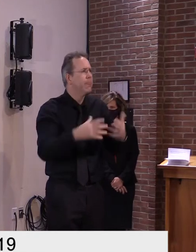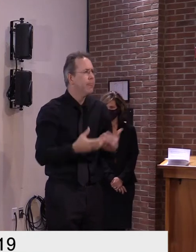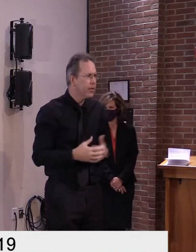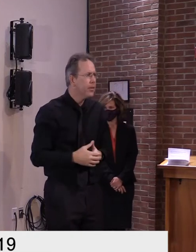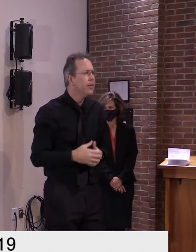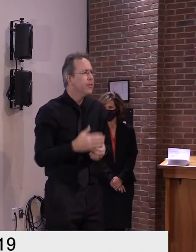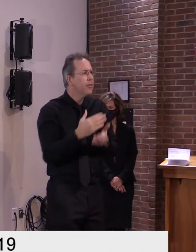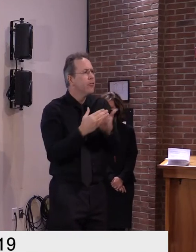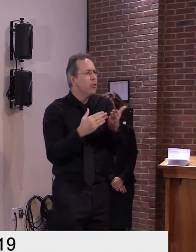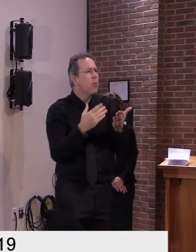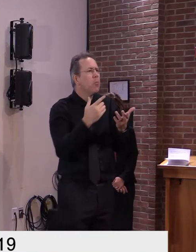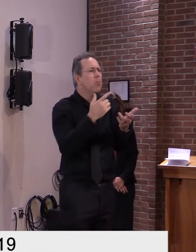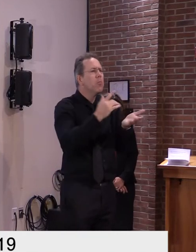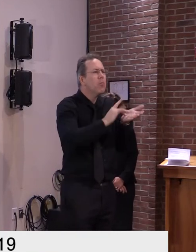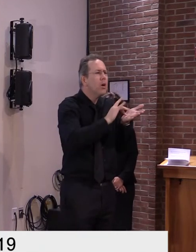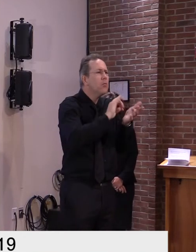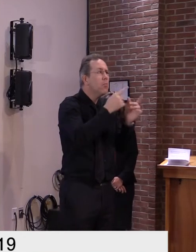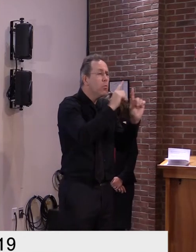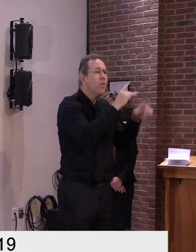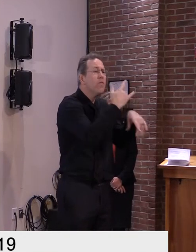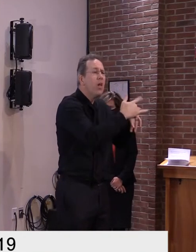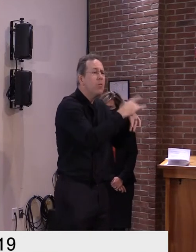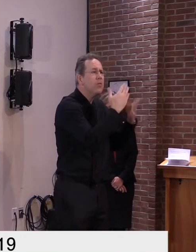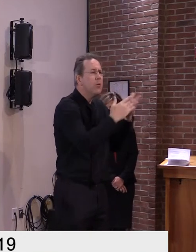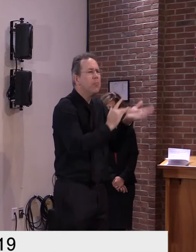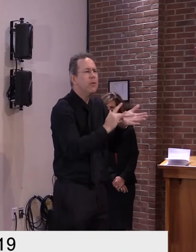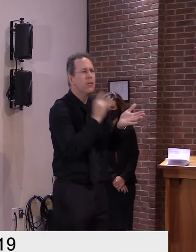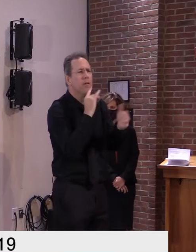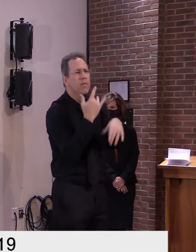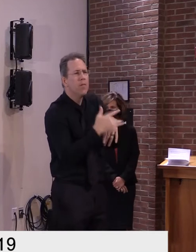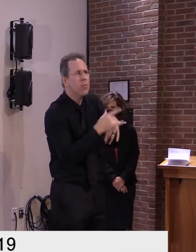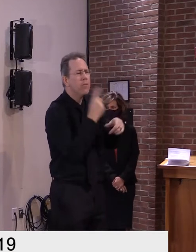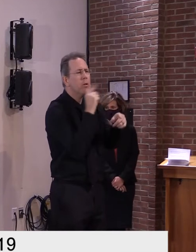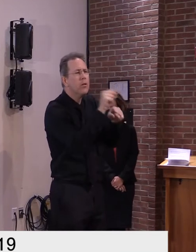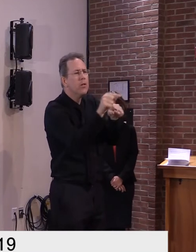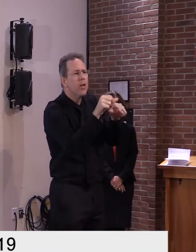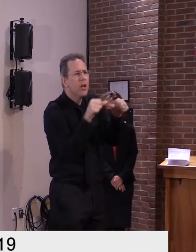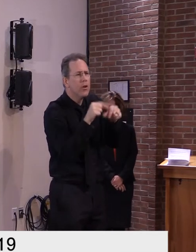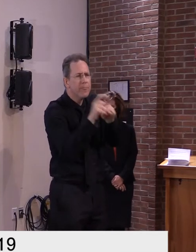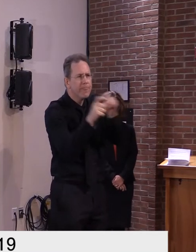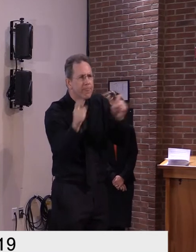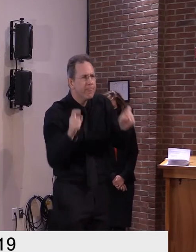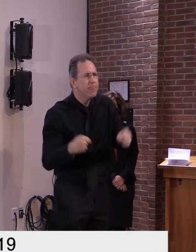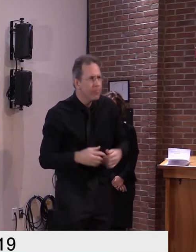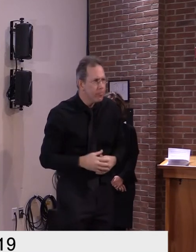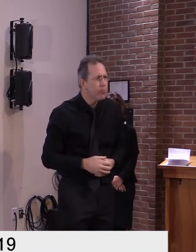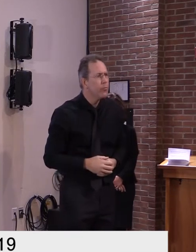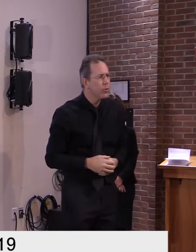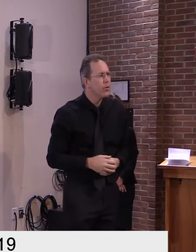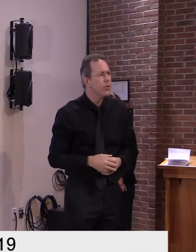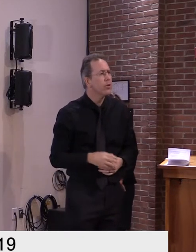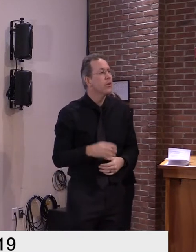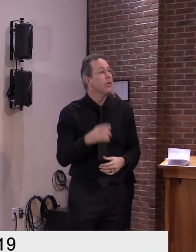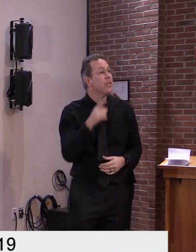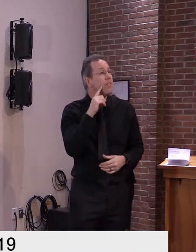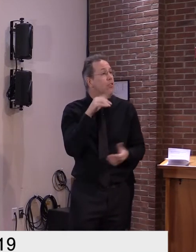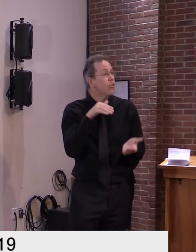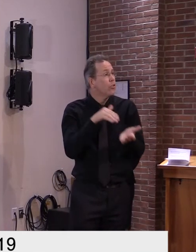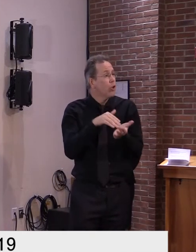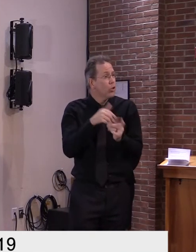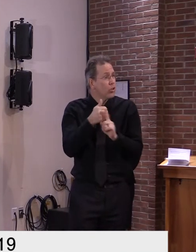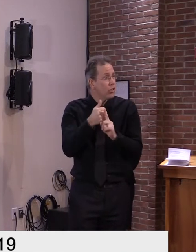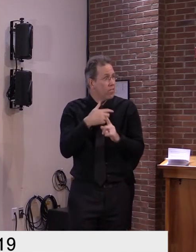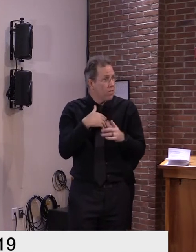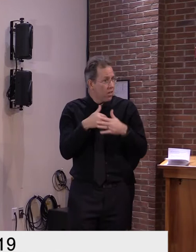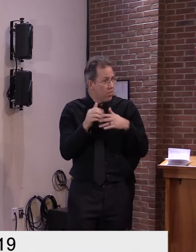available for people to use right this very moment. And if their clinicians feel comfortable with the treatment and feel that the patient